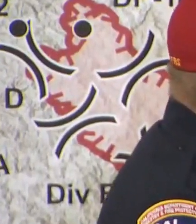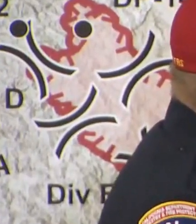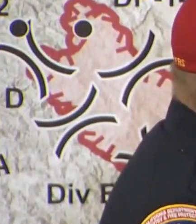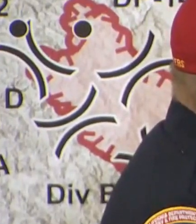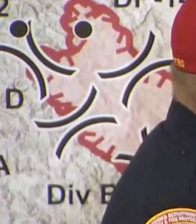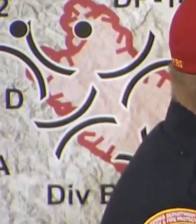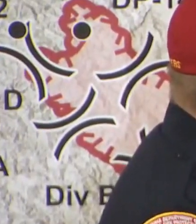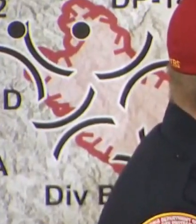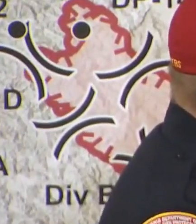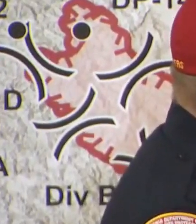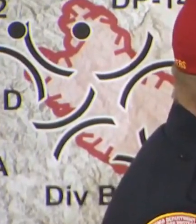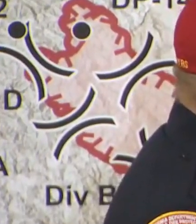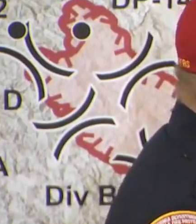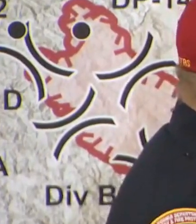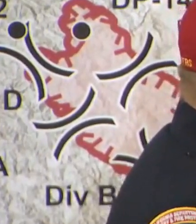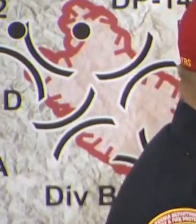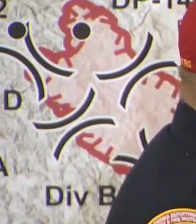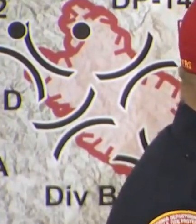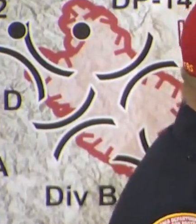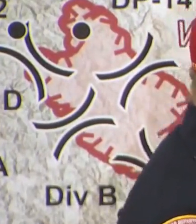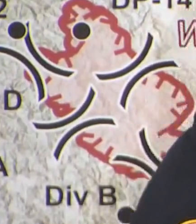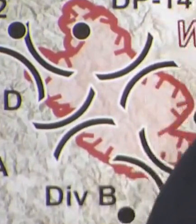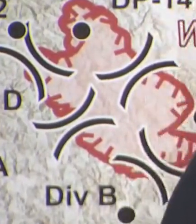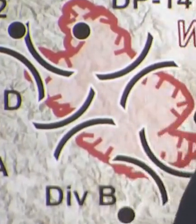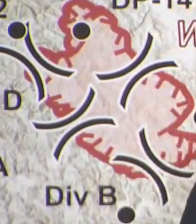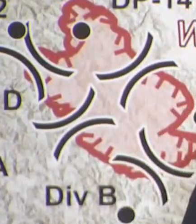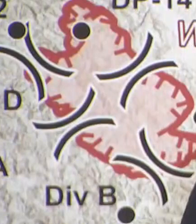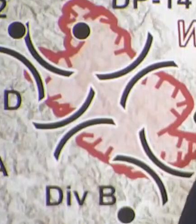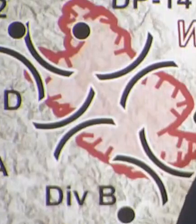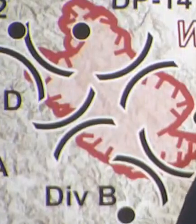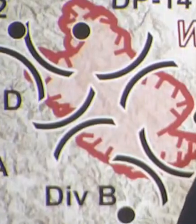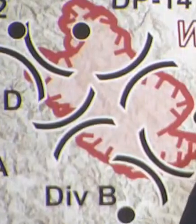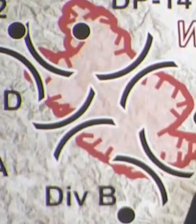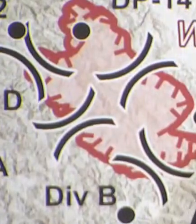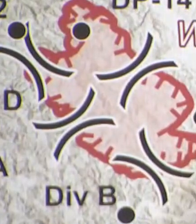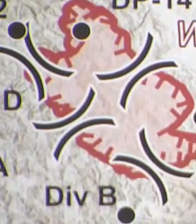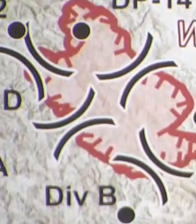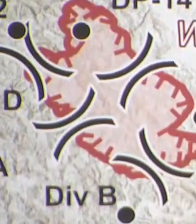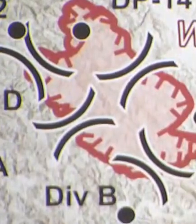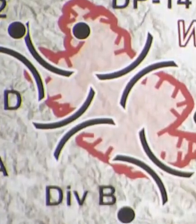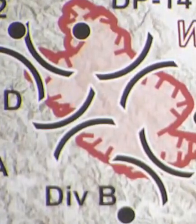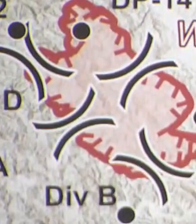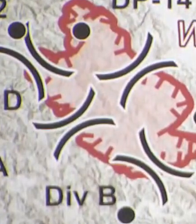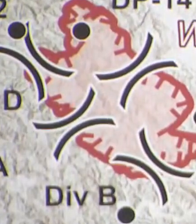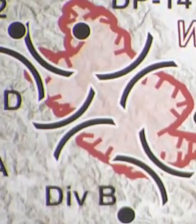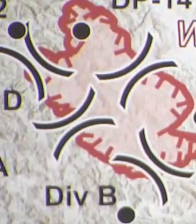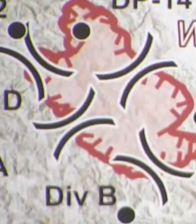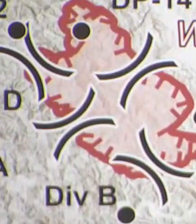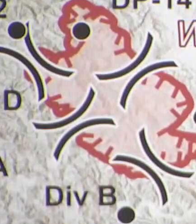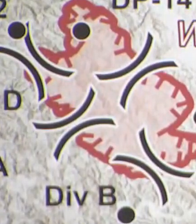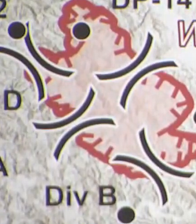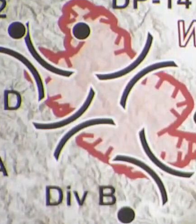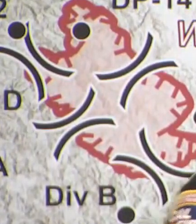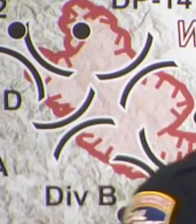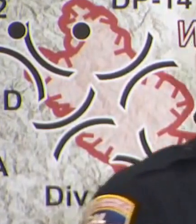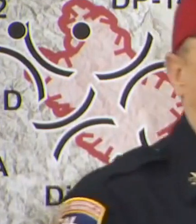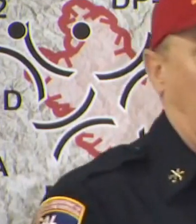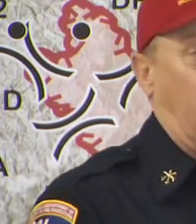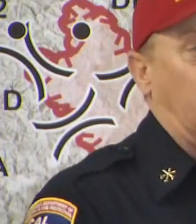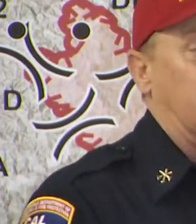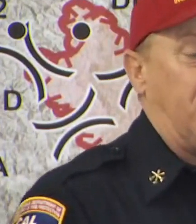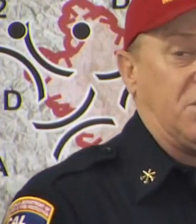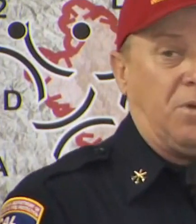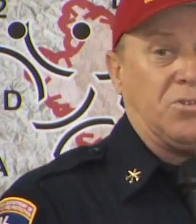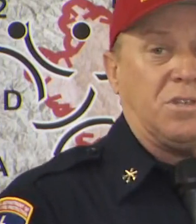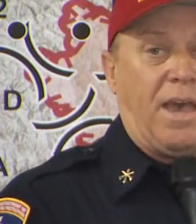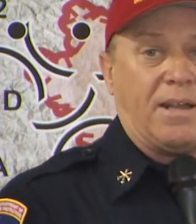division, what's called, or the branch break on the west side of the fire. This area along the south end of the fire is in patrol